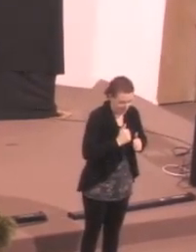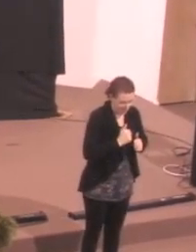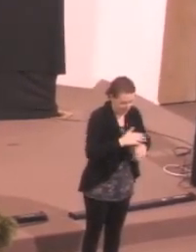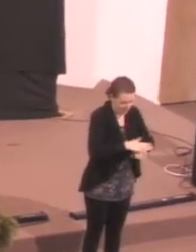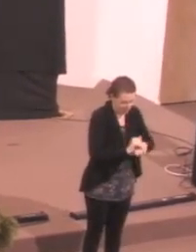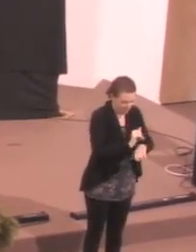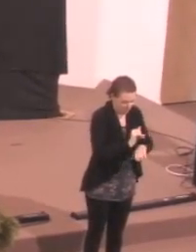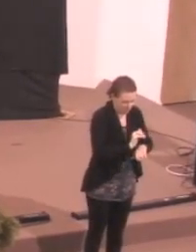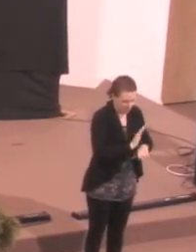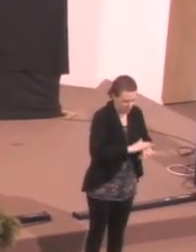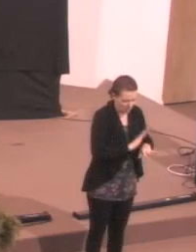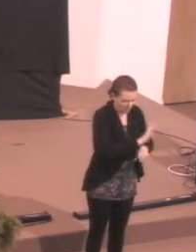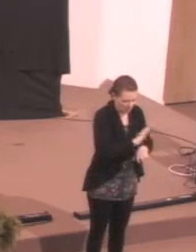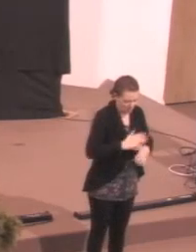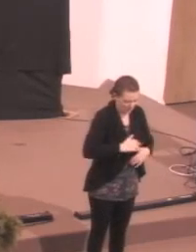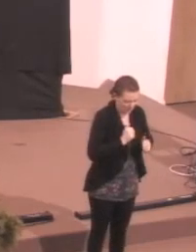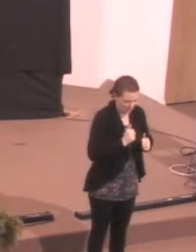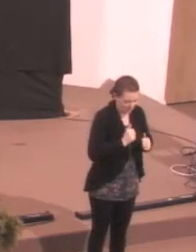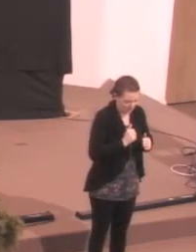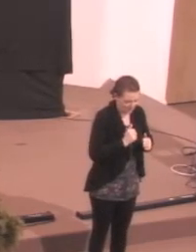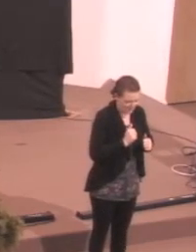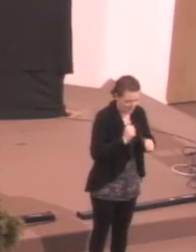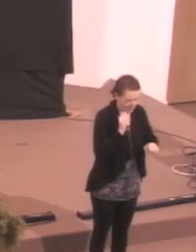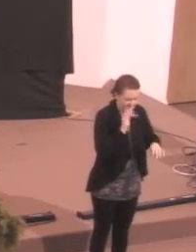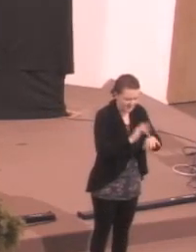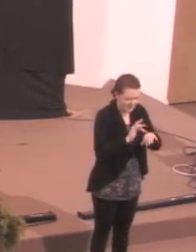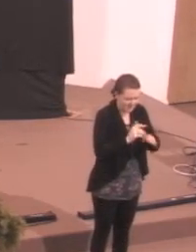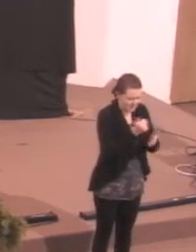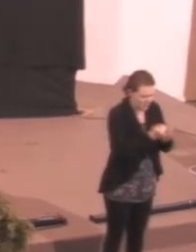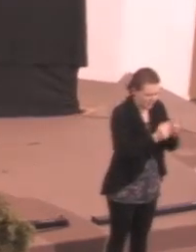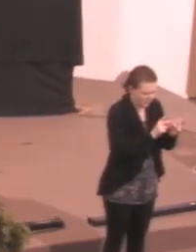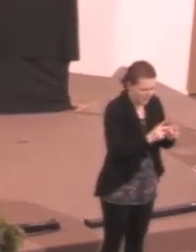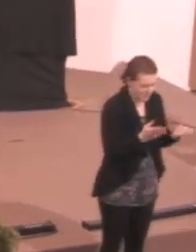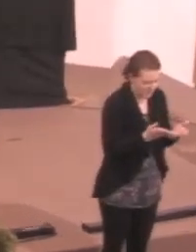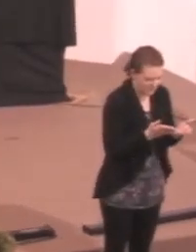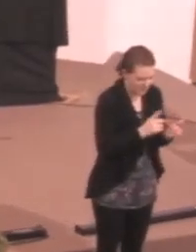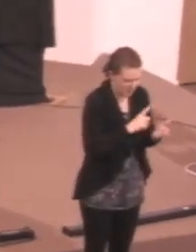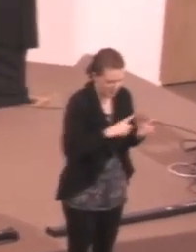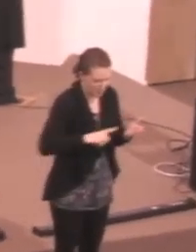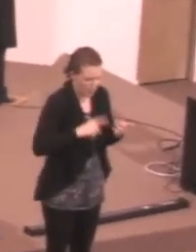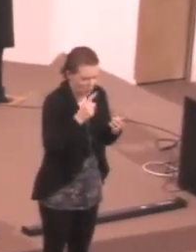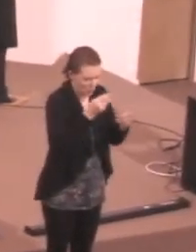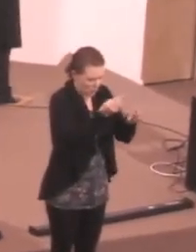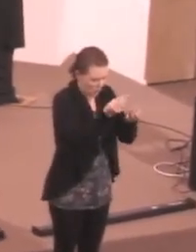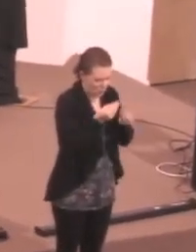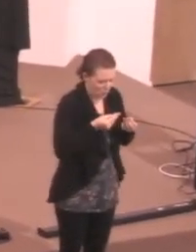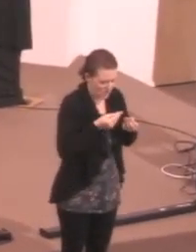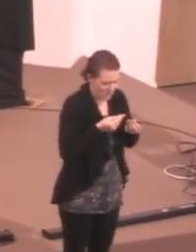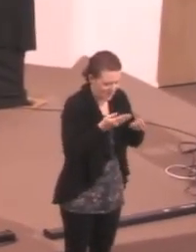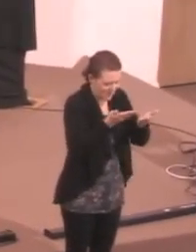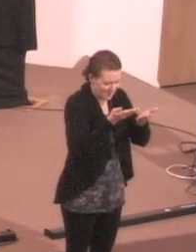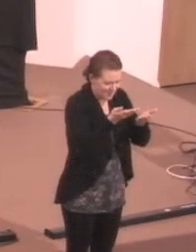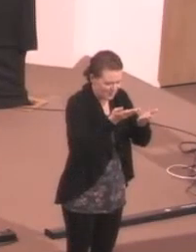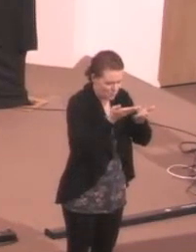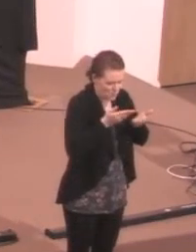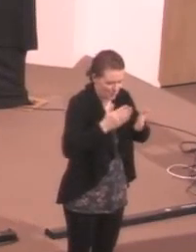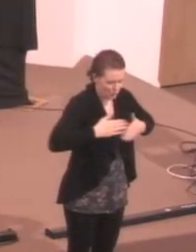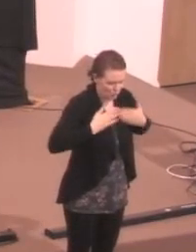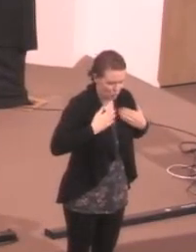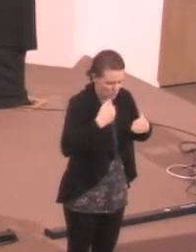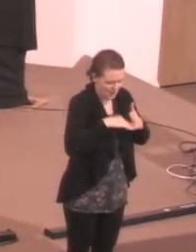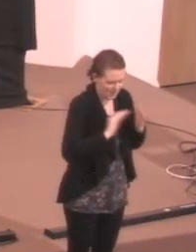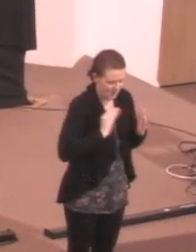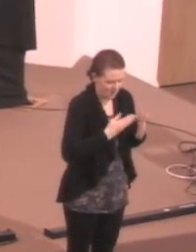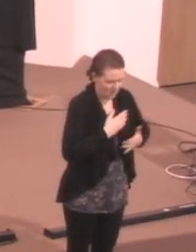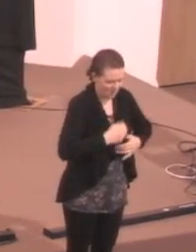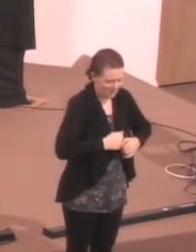lives. Father God, I just plead the blood of Jesus over each and every one of us here, Lord, that you bring joy into our lives. You bring happiness into our lives. Most importantly,